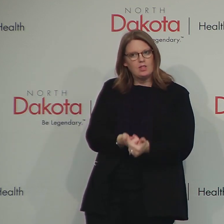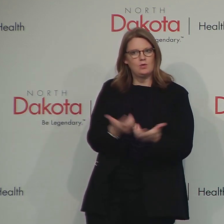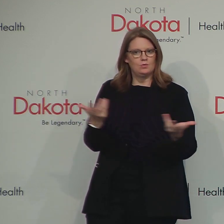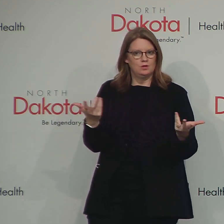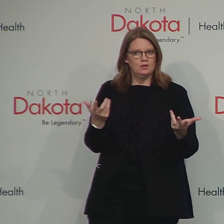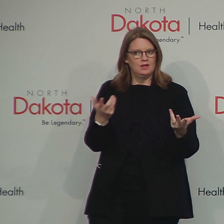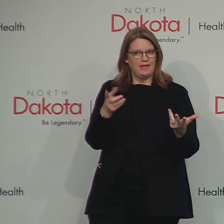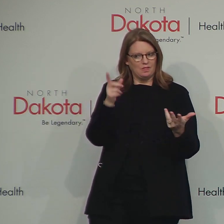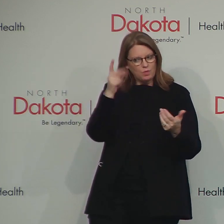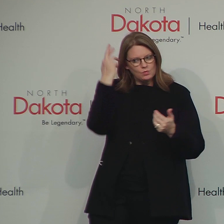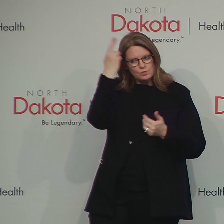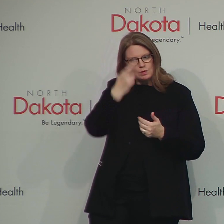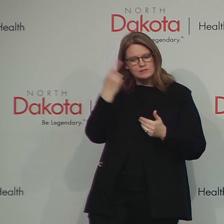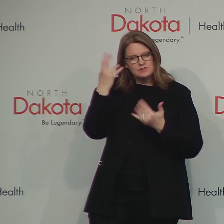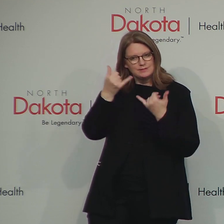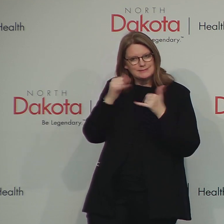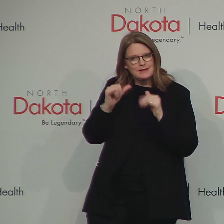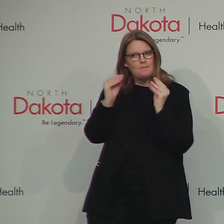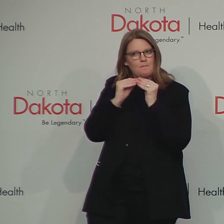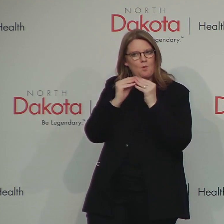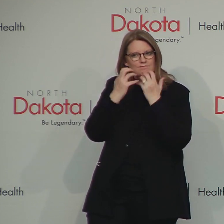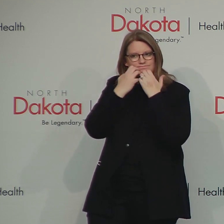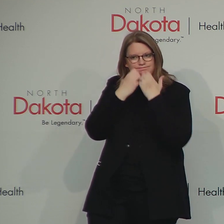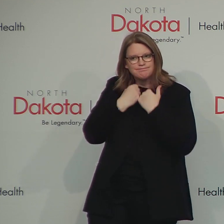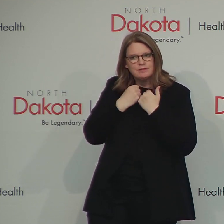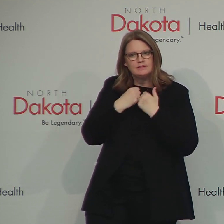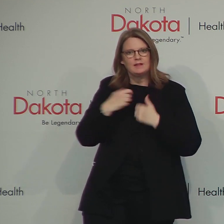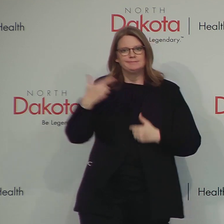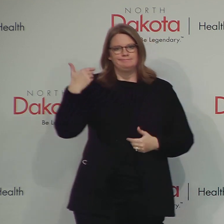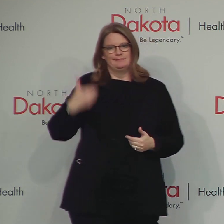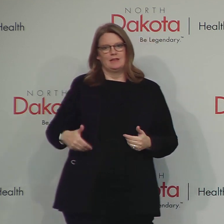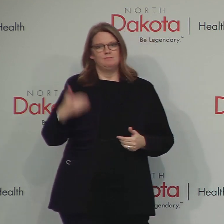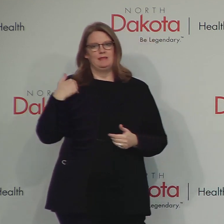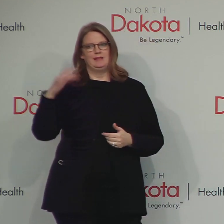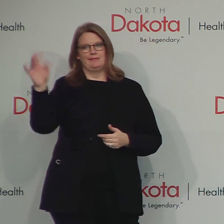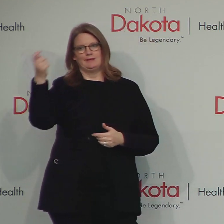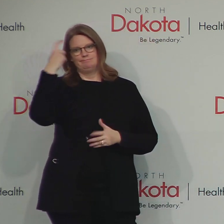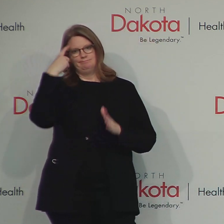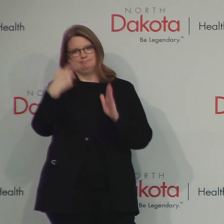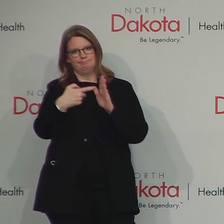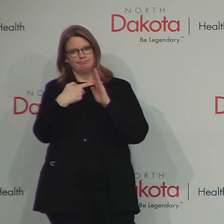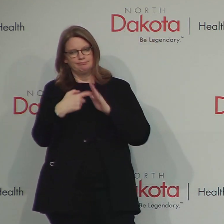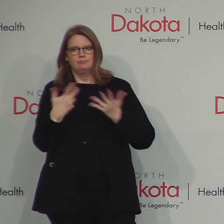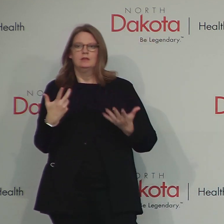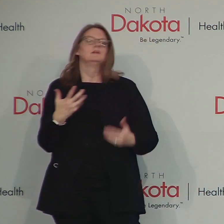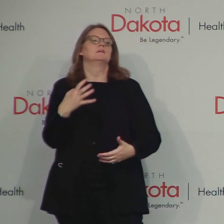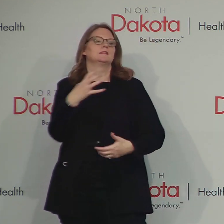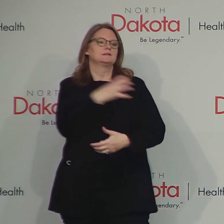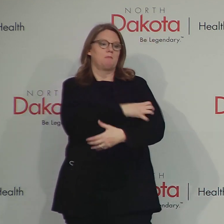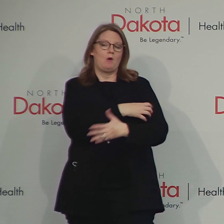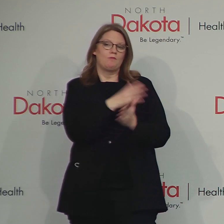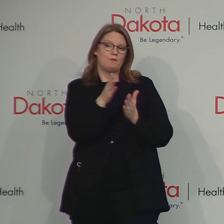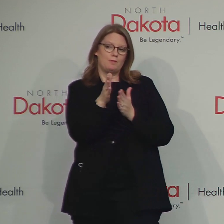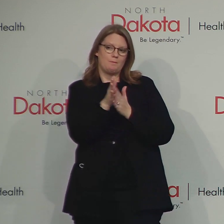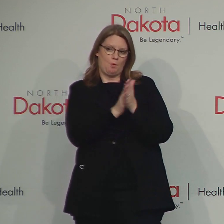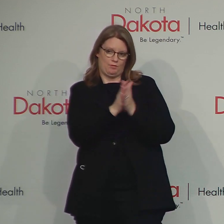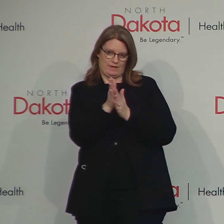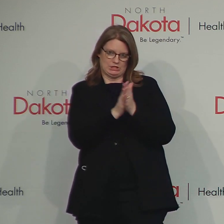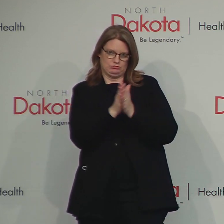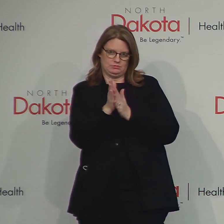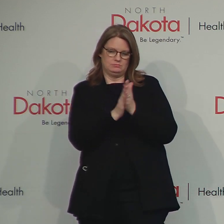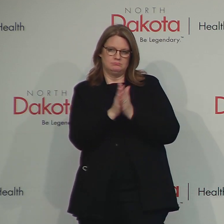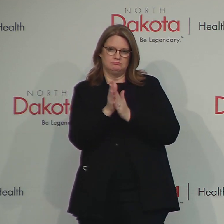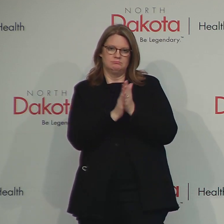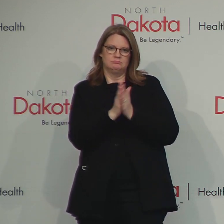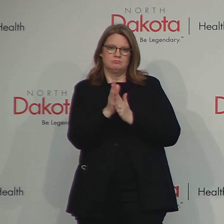more meaningful than anything that government can say. So I feel that there's powerful motivations in place for us